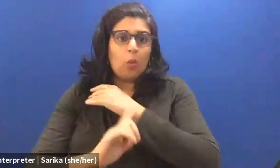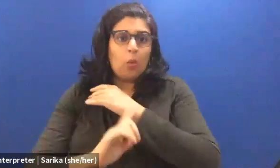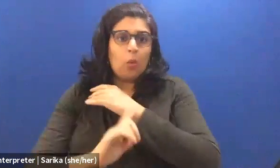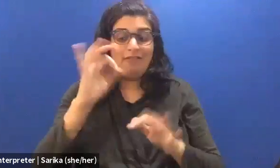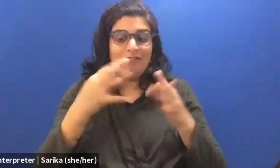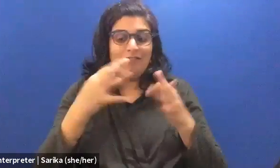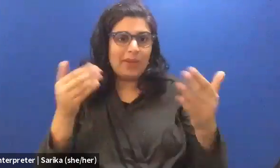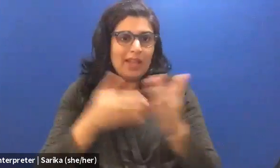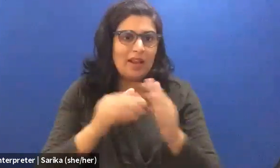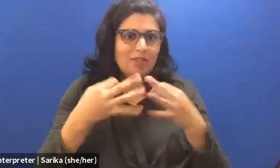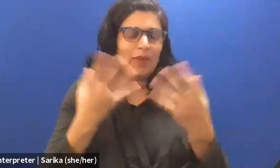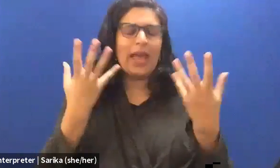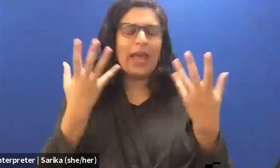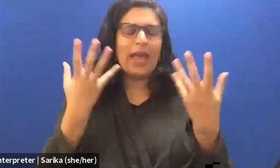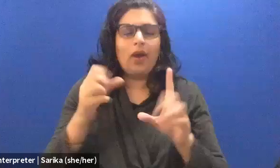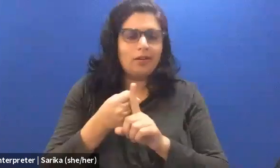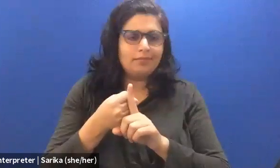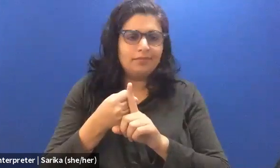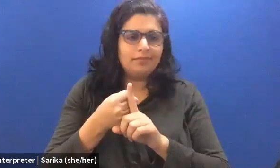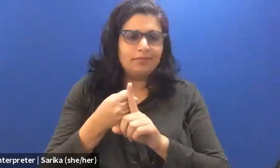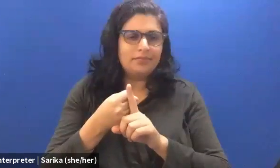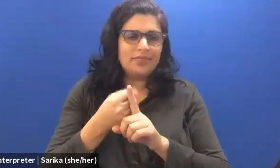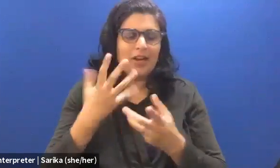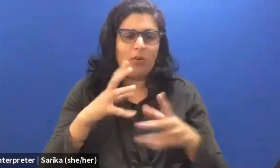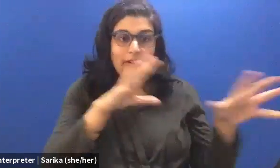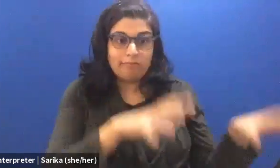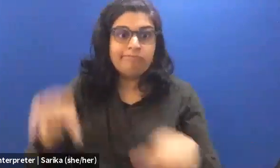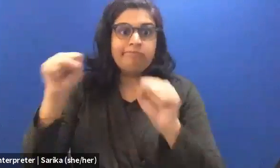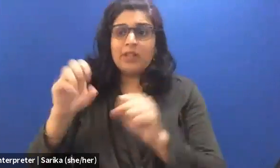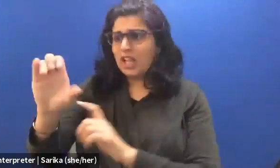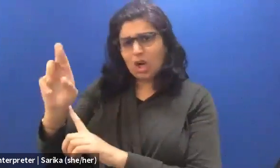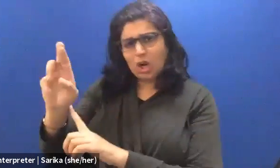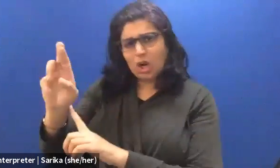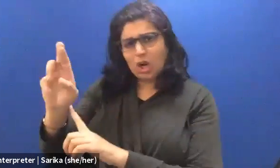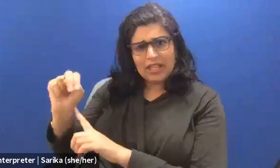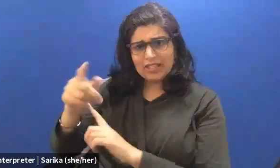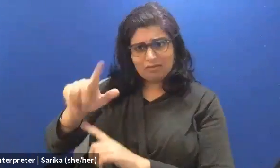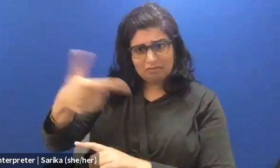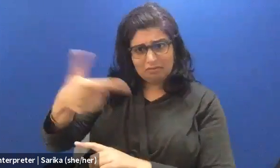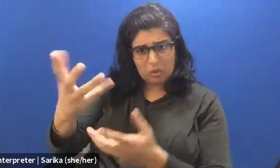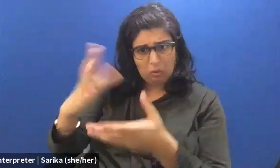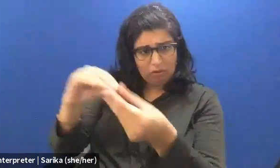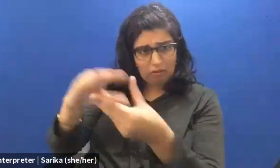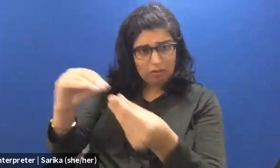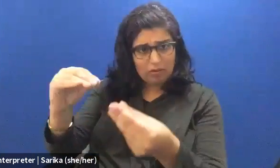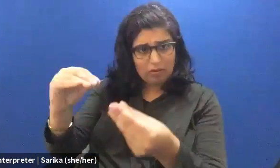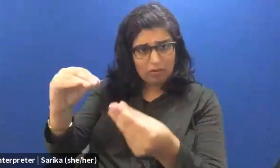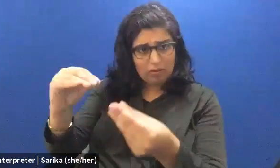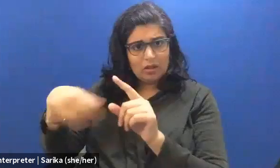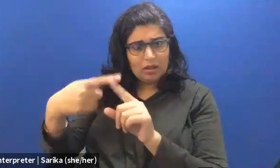But I don't want to continue speaking on that. I want to, Carmen, did you want to chime in too about like, what